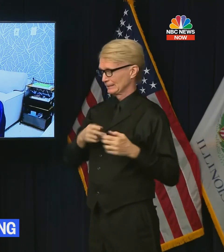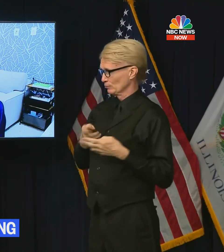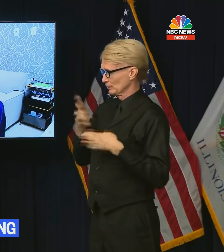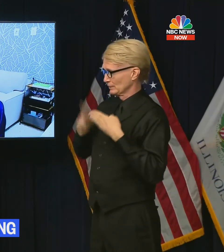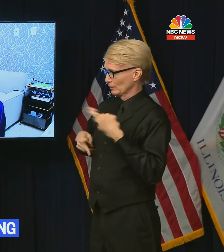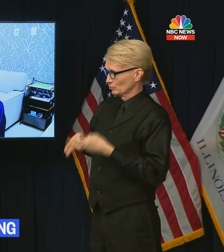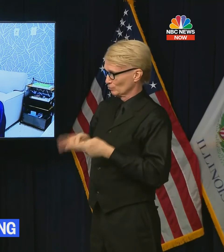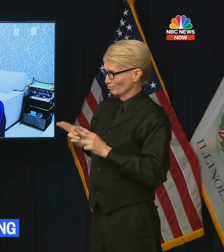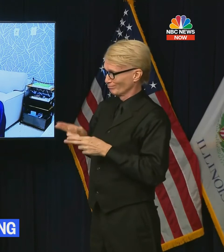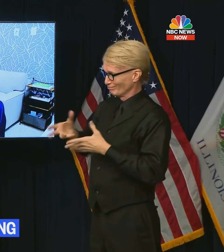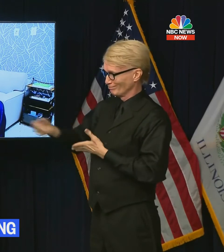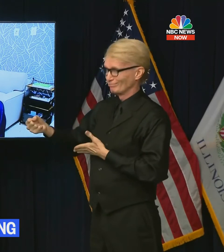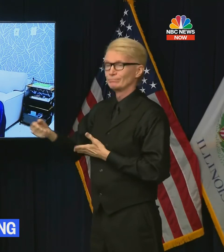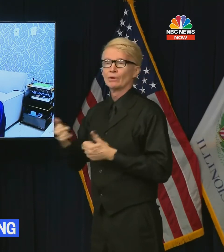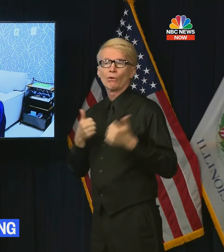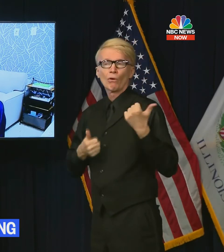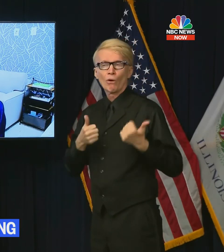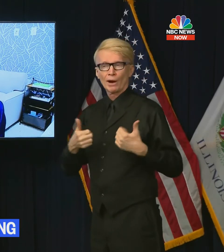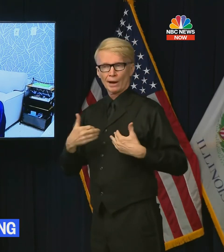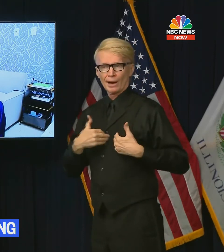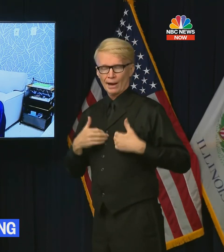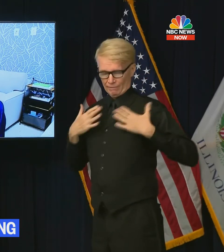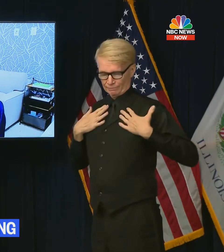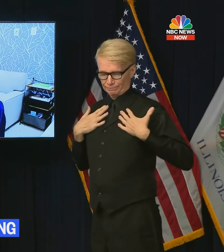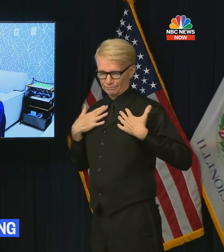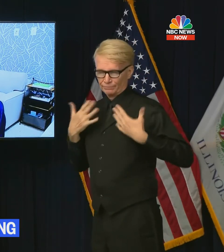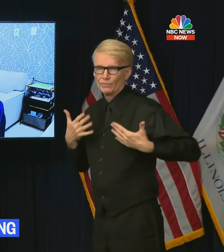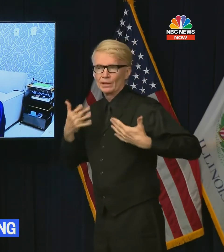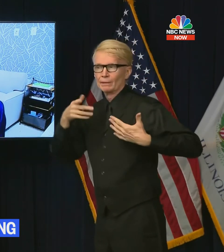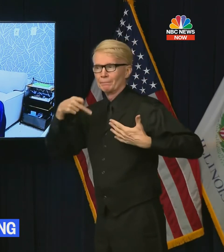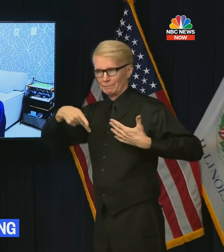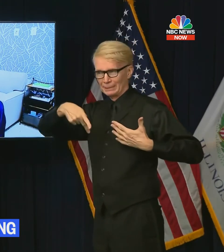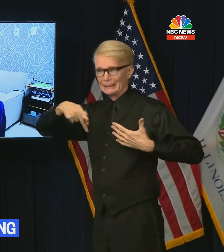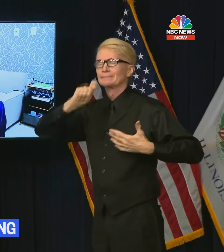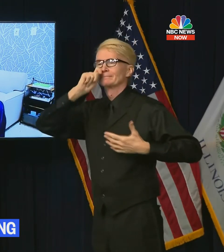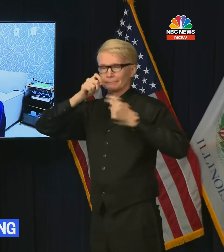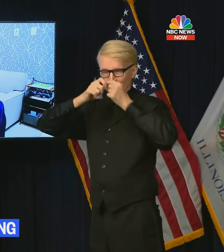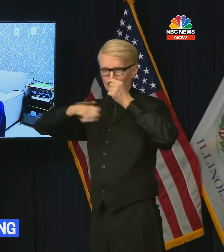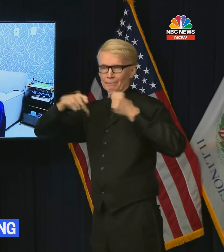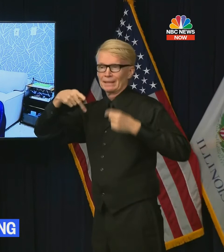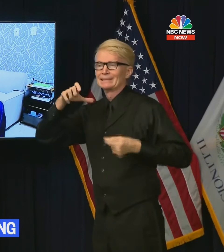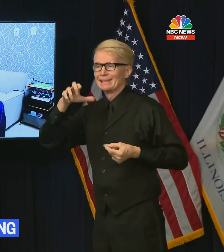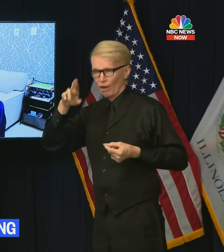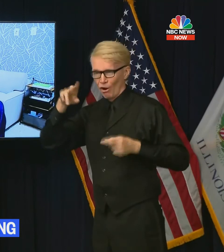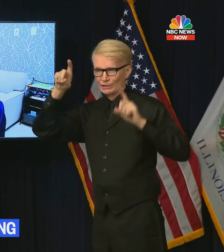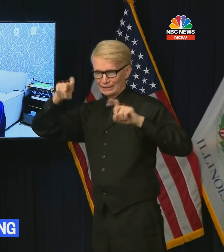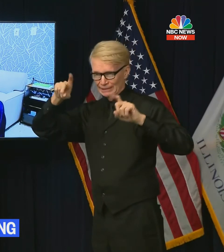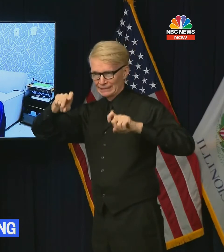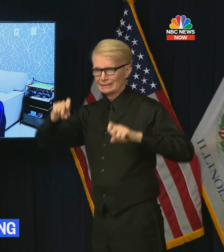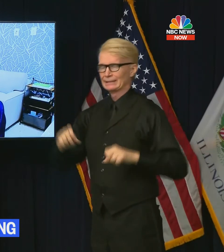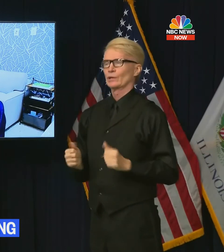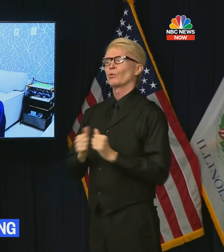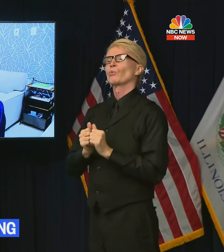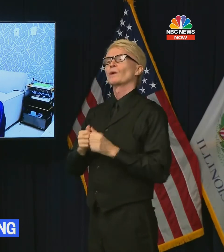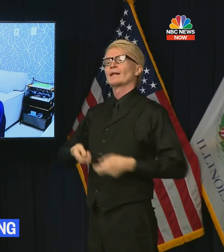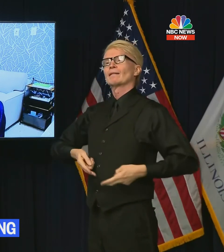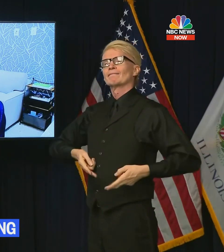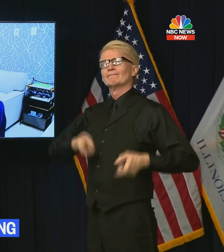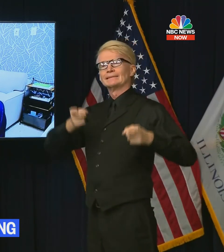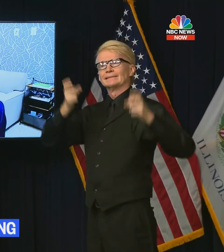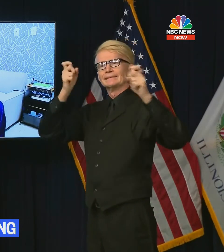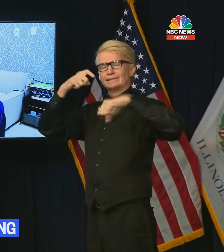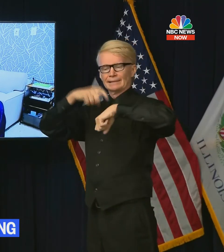or doing our best to get PCR-based testing back with a high degree of turnaround